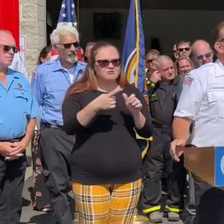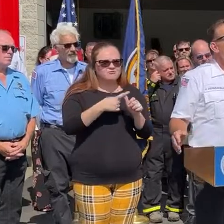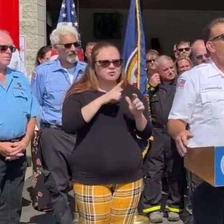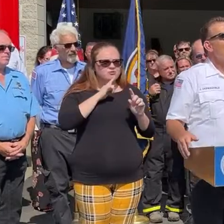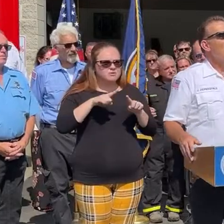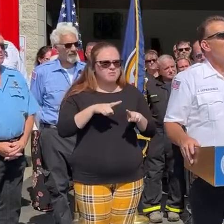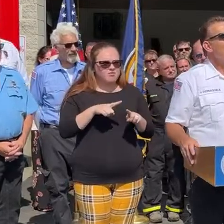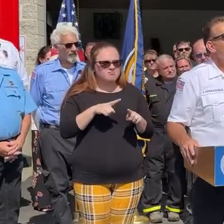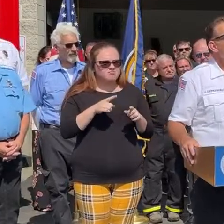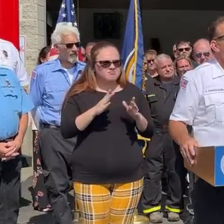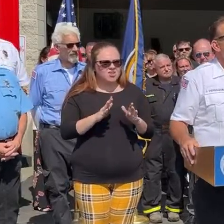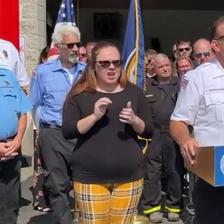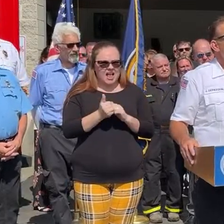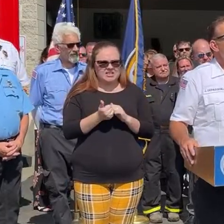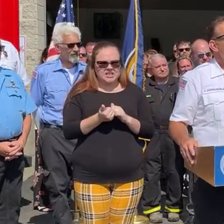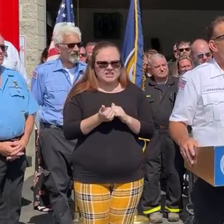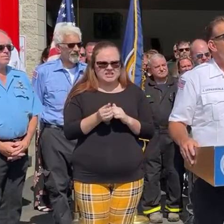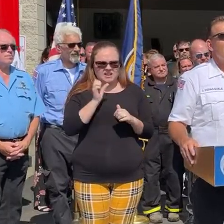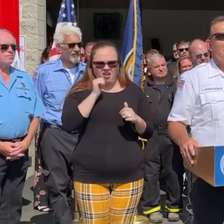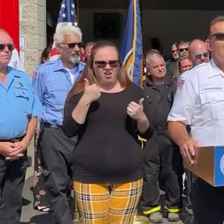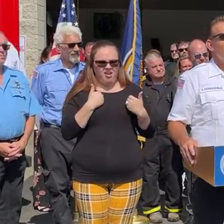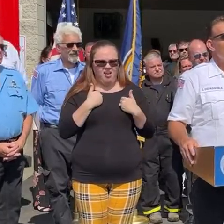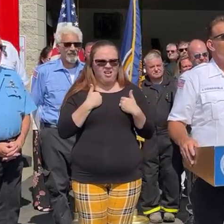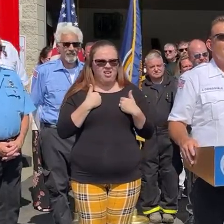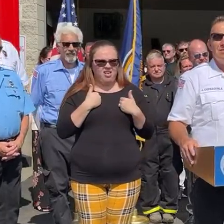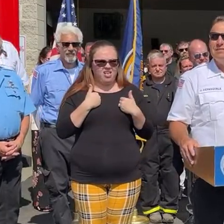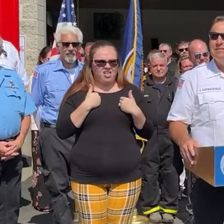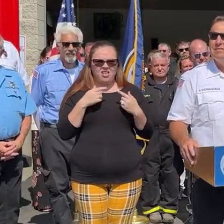to not? I'm going to go to Mara. I'm going to go to